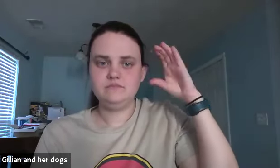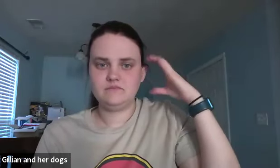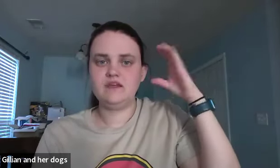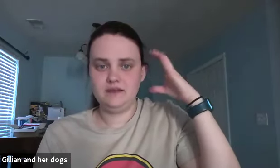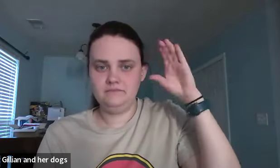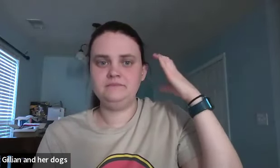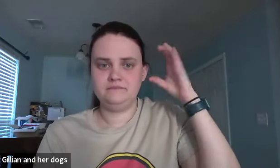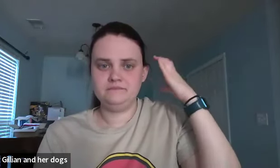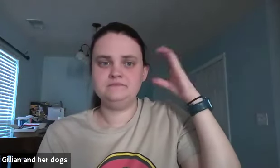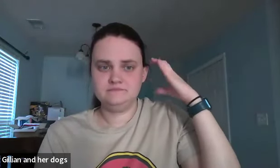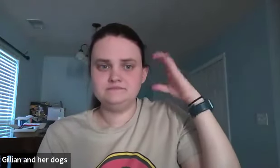Okay.